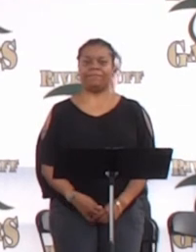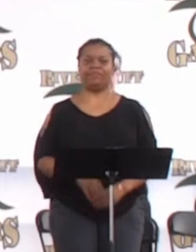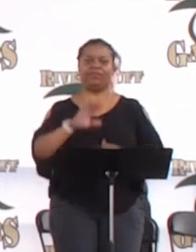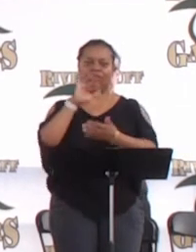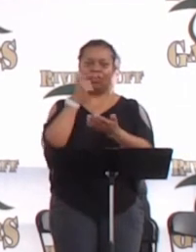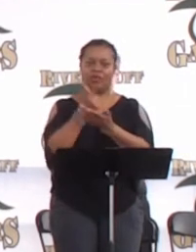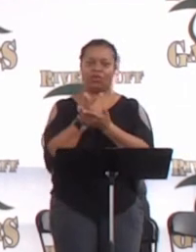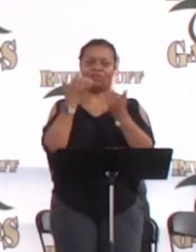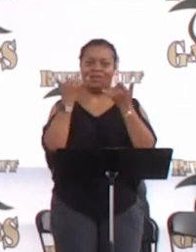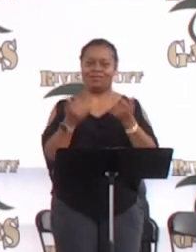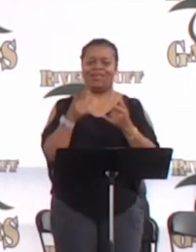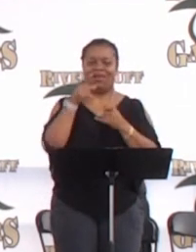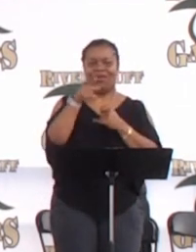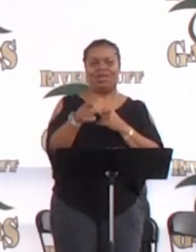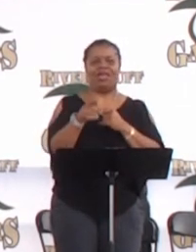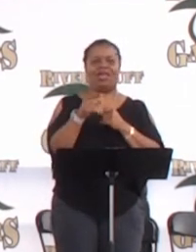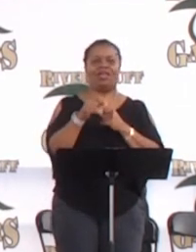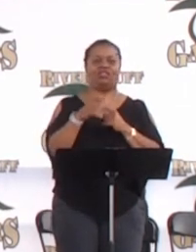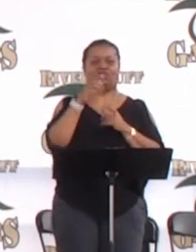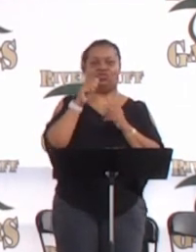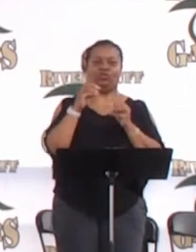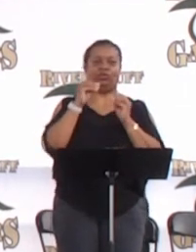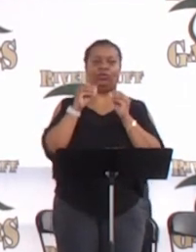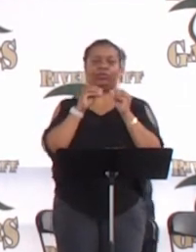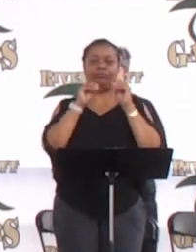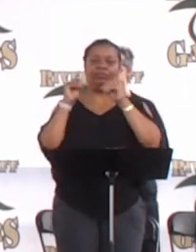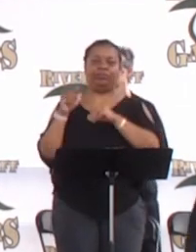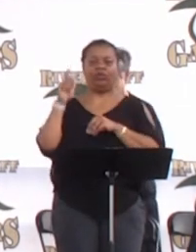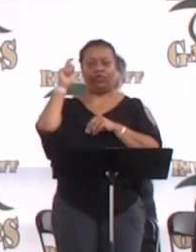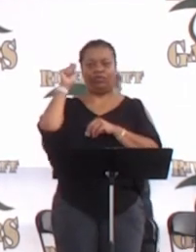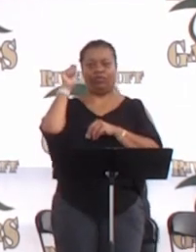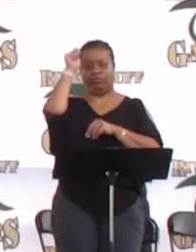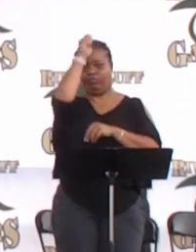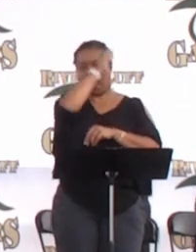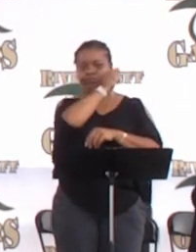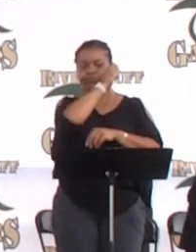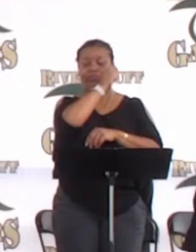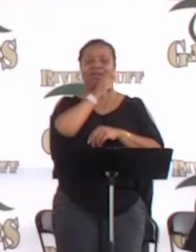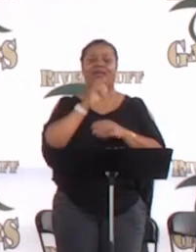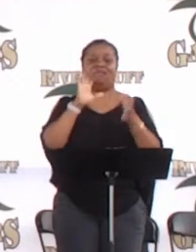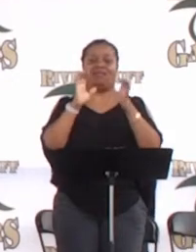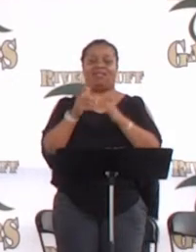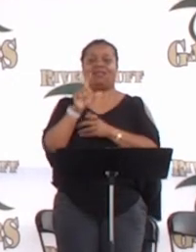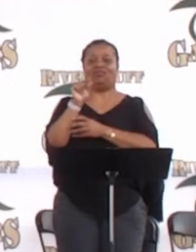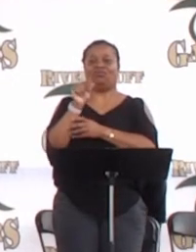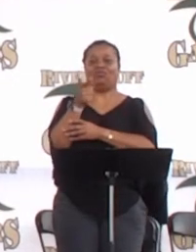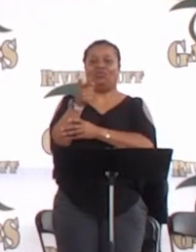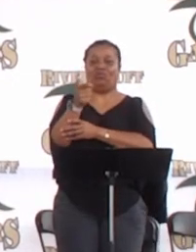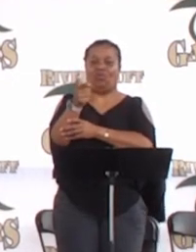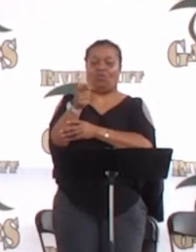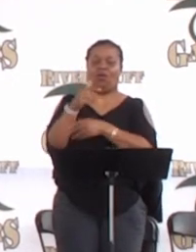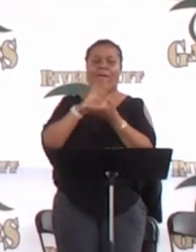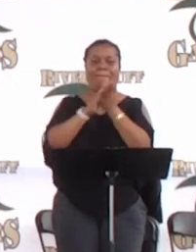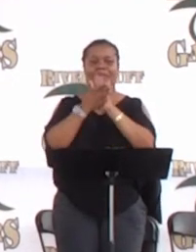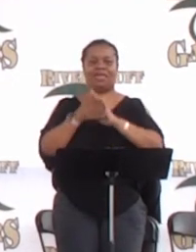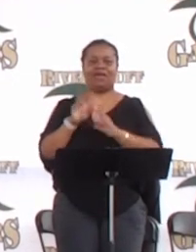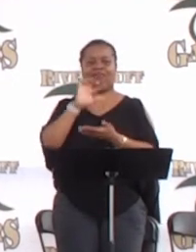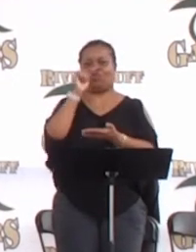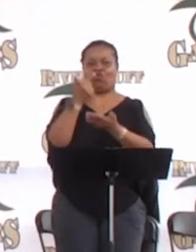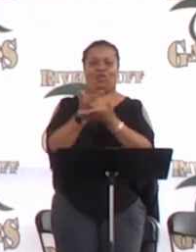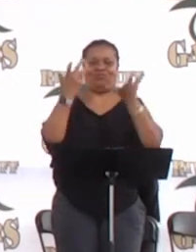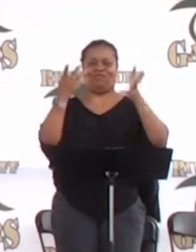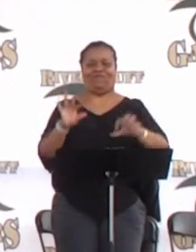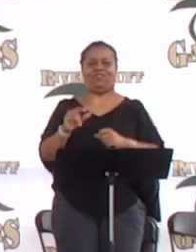Graduates, now as you move your tassel from right to left, the class of 2021 becomes the graduates